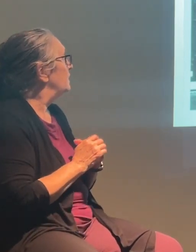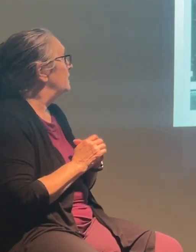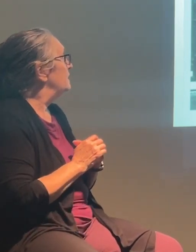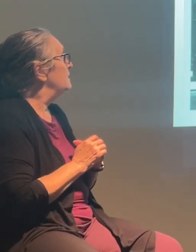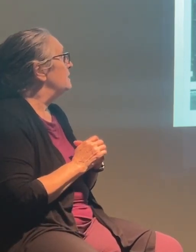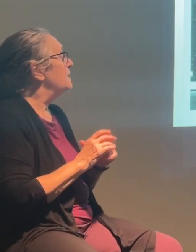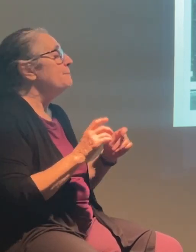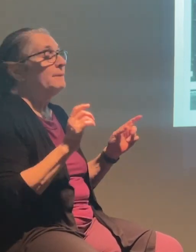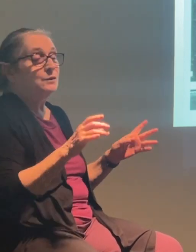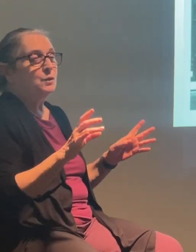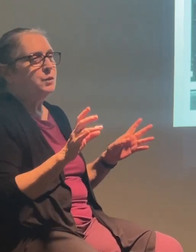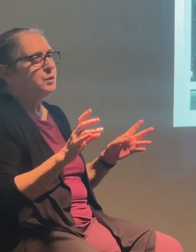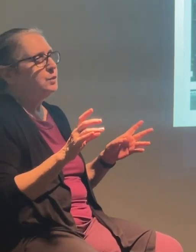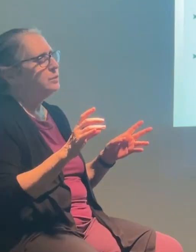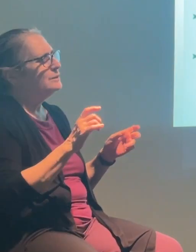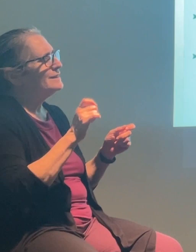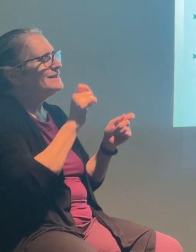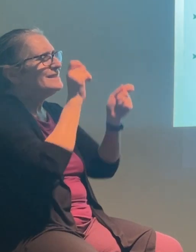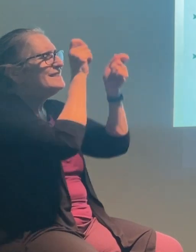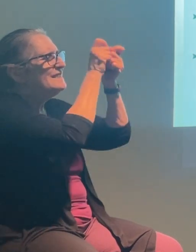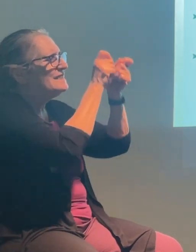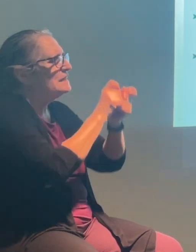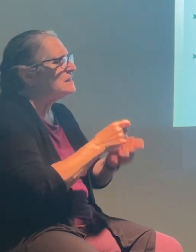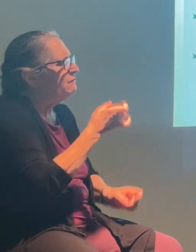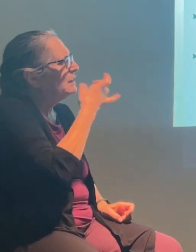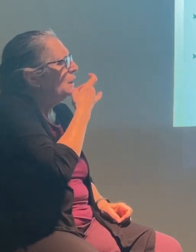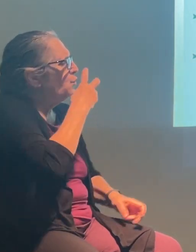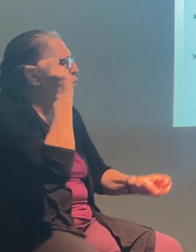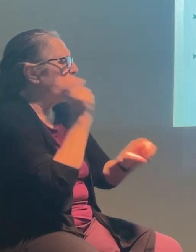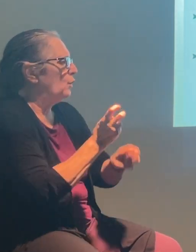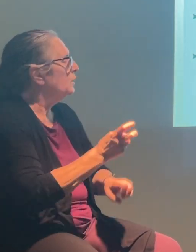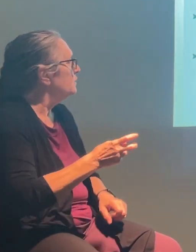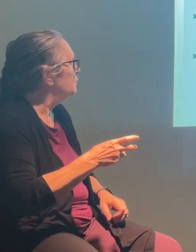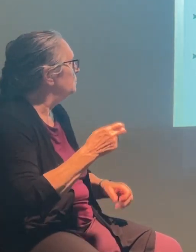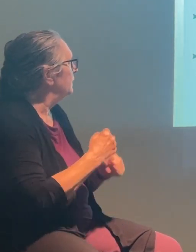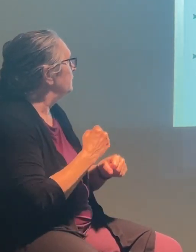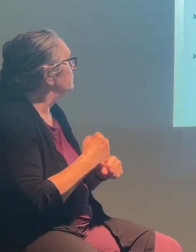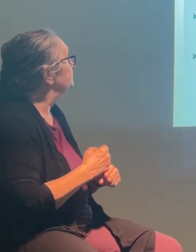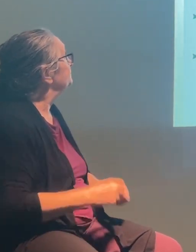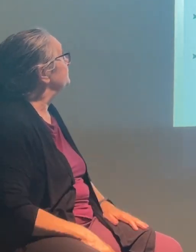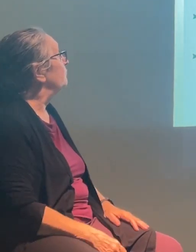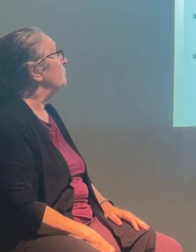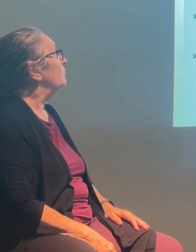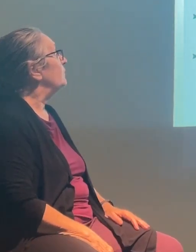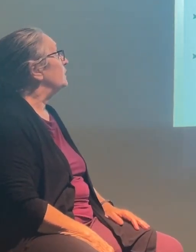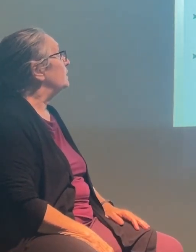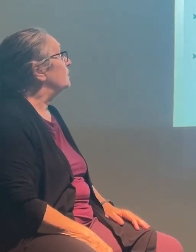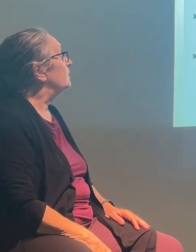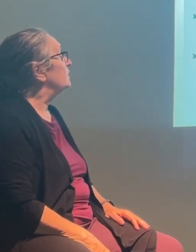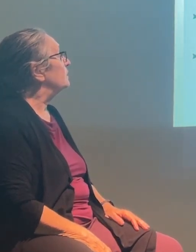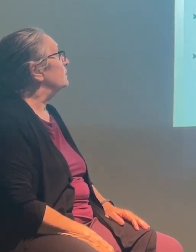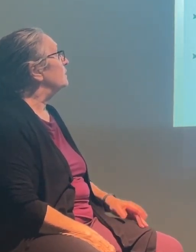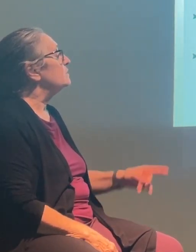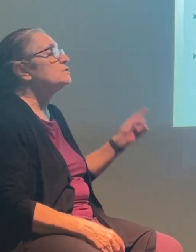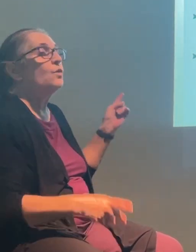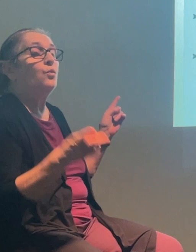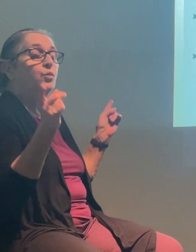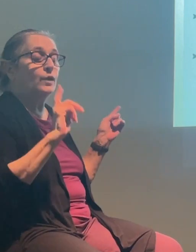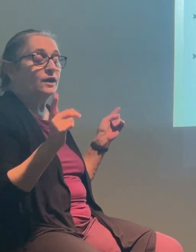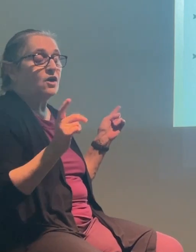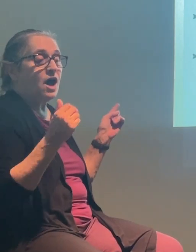very difficult to create. So here we go. So the space where Steichen initially had his photo